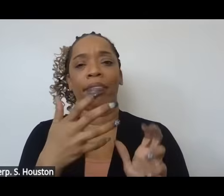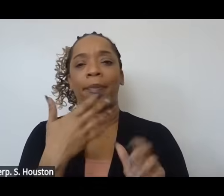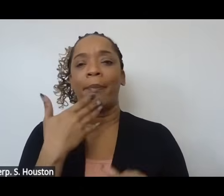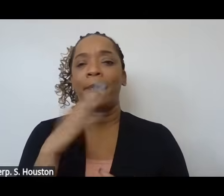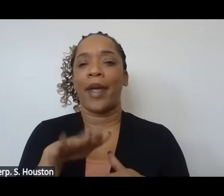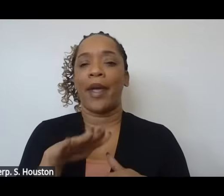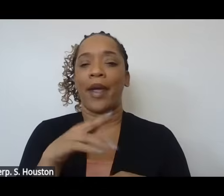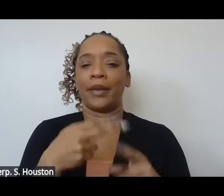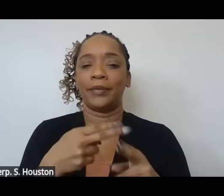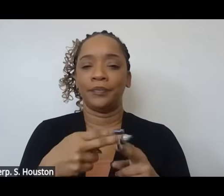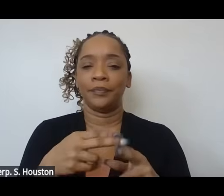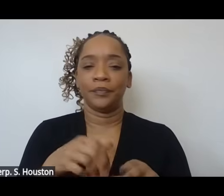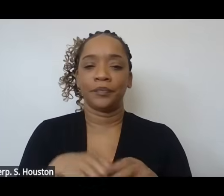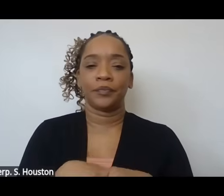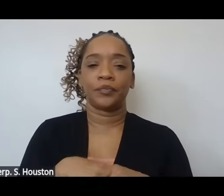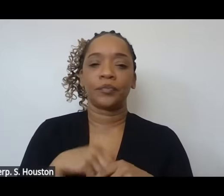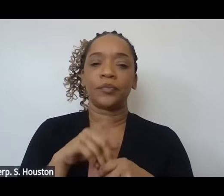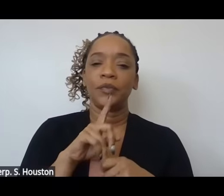Michigan voters.